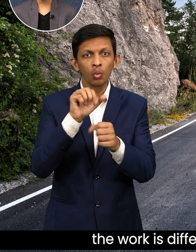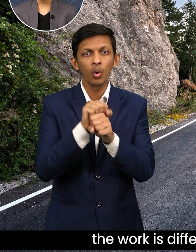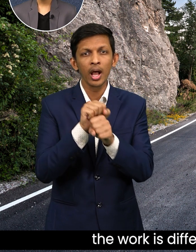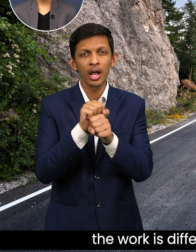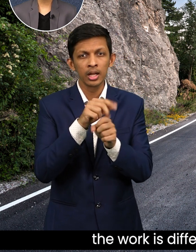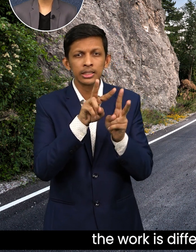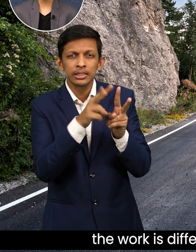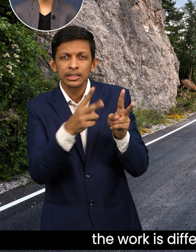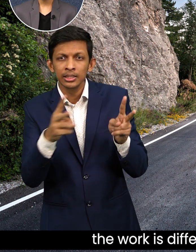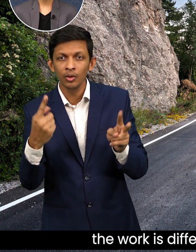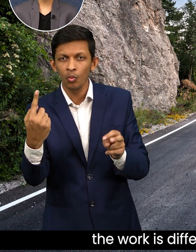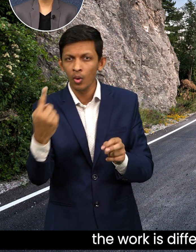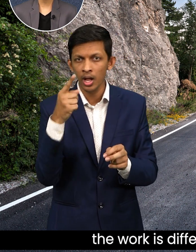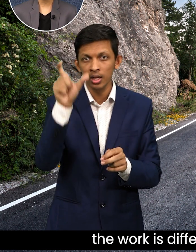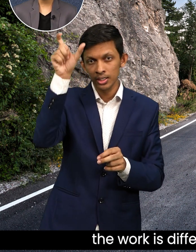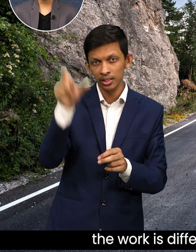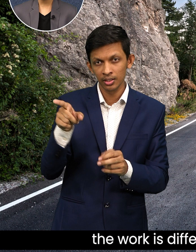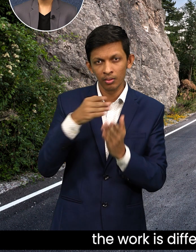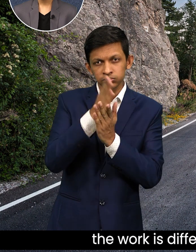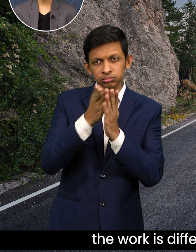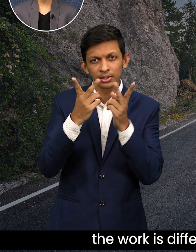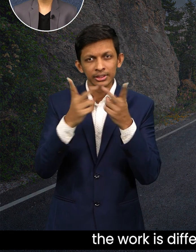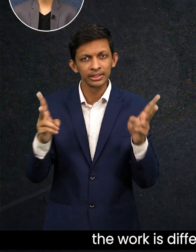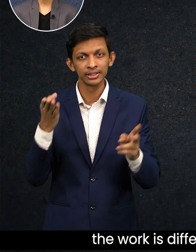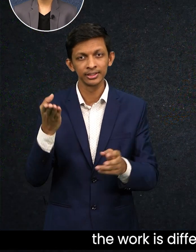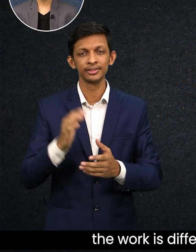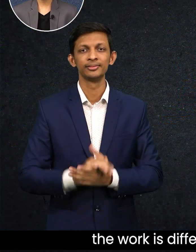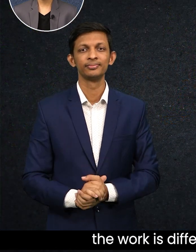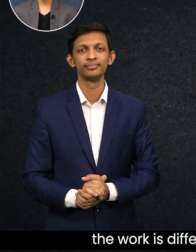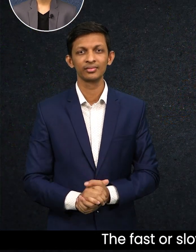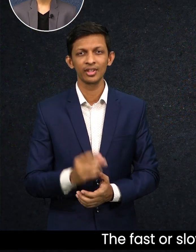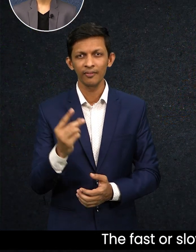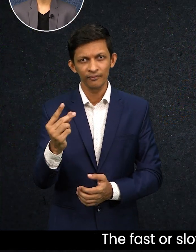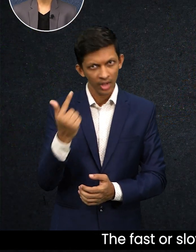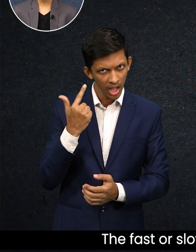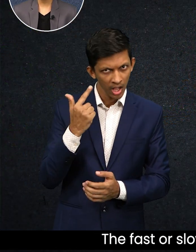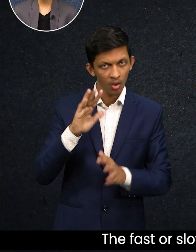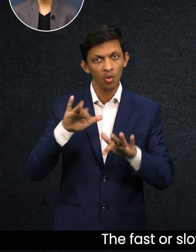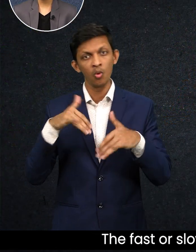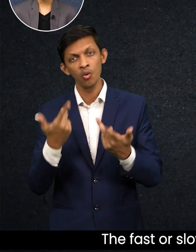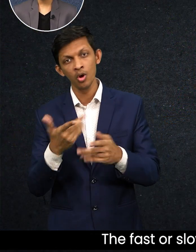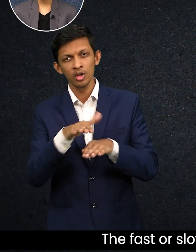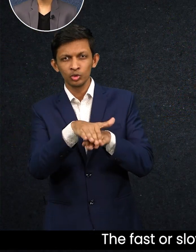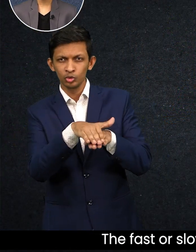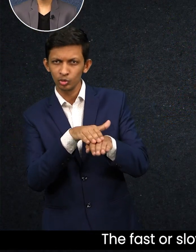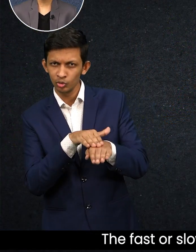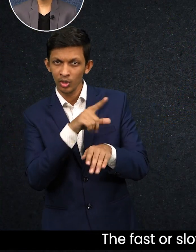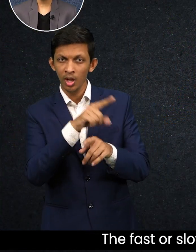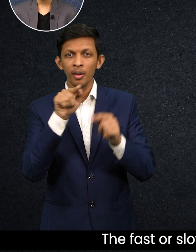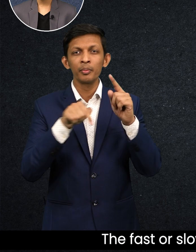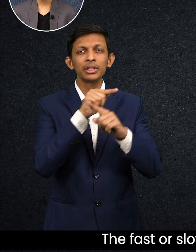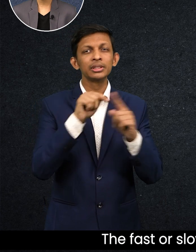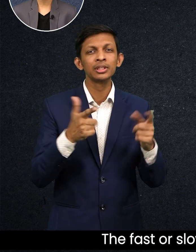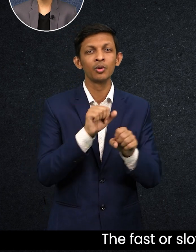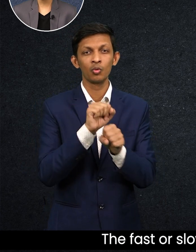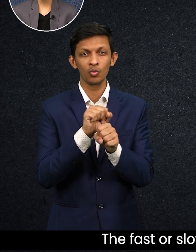the work is different for each person or each method. The fast or slow rate of the work